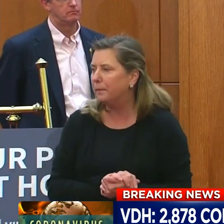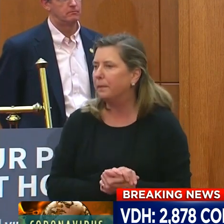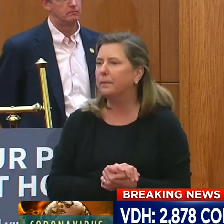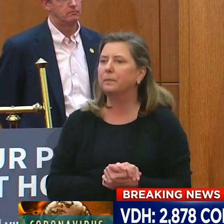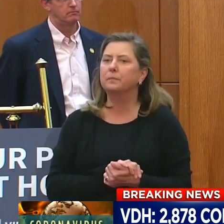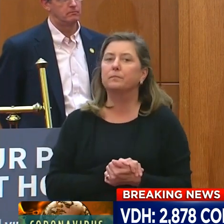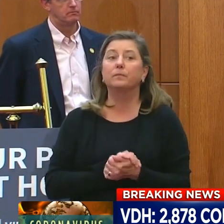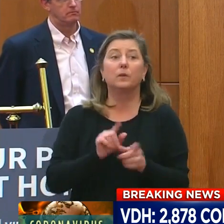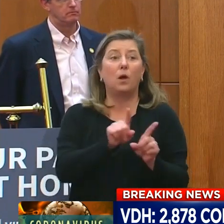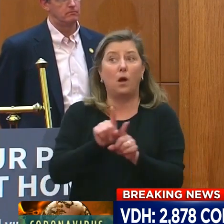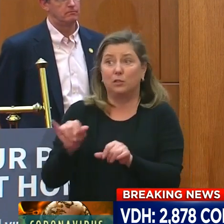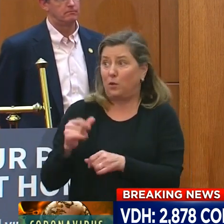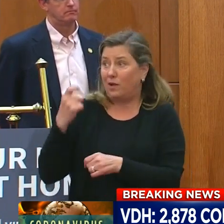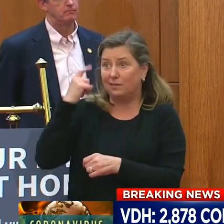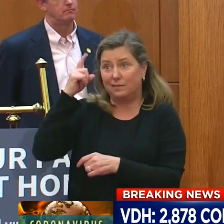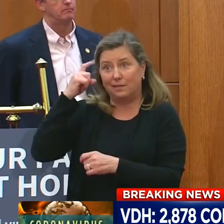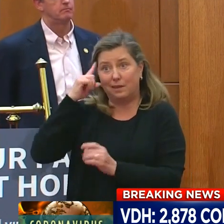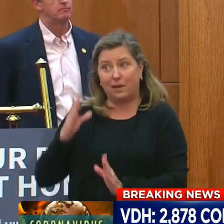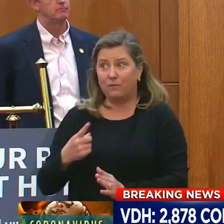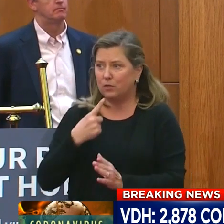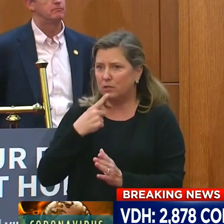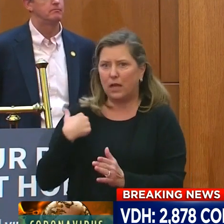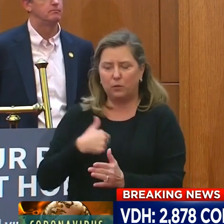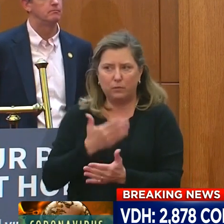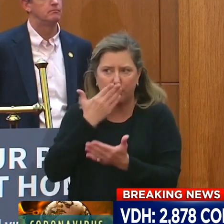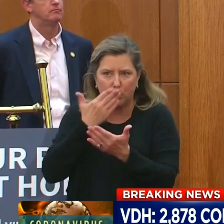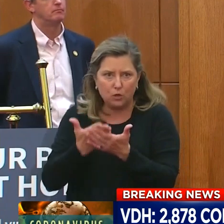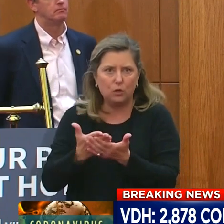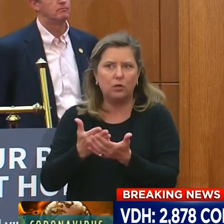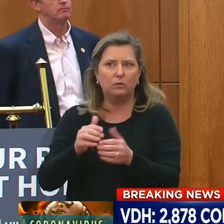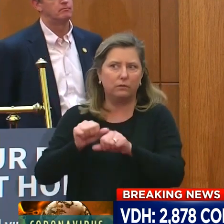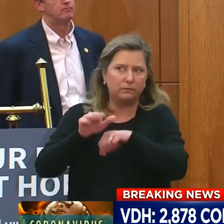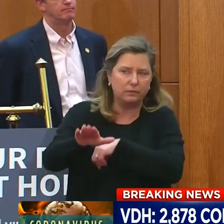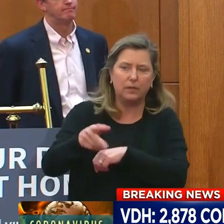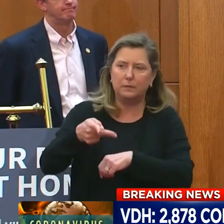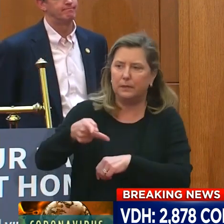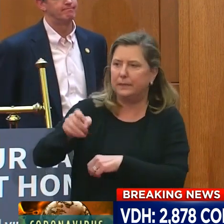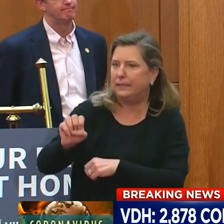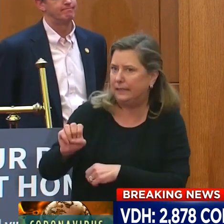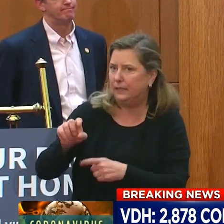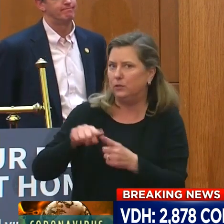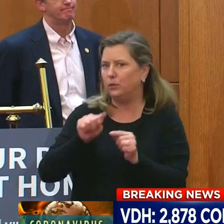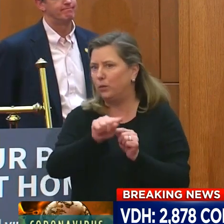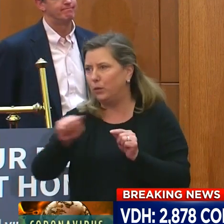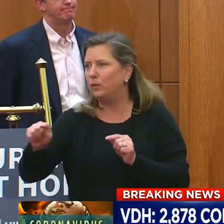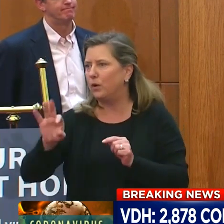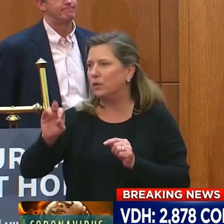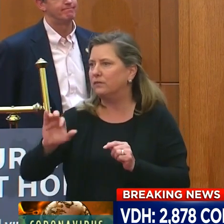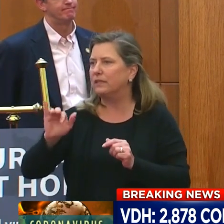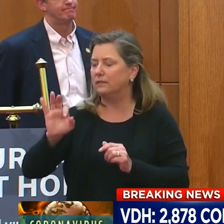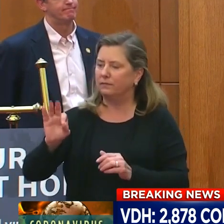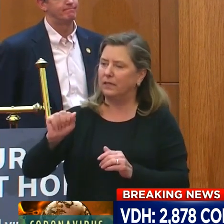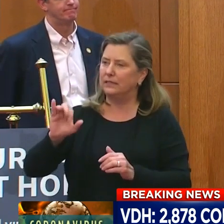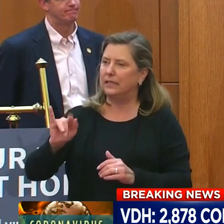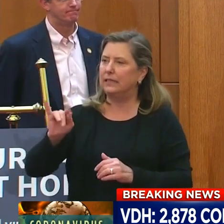we've also been very good about getting out PPE to these facilities as well.